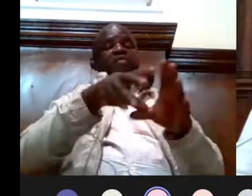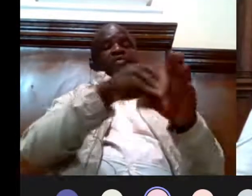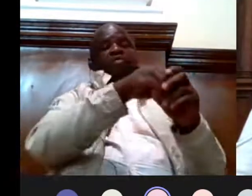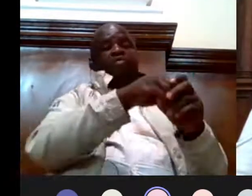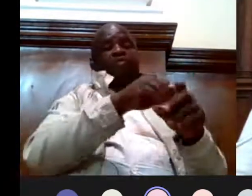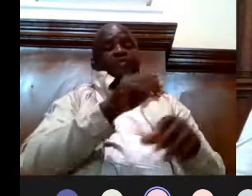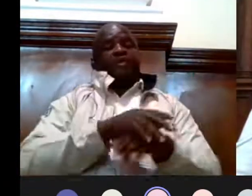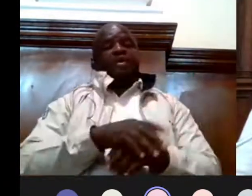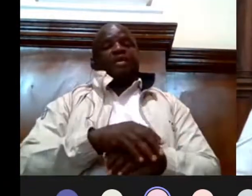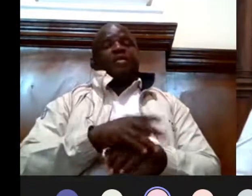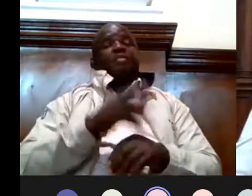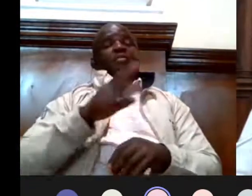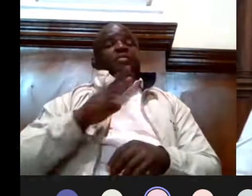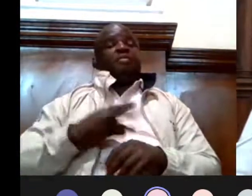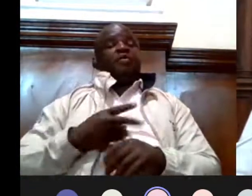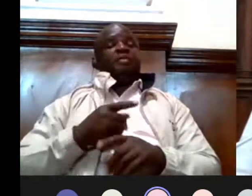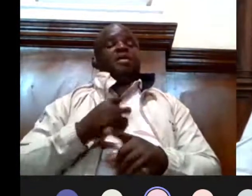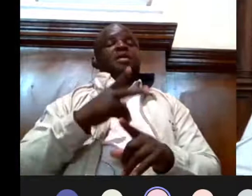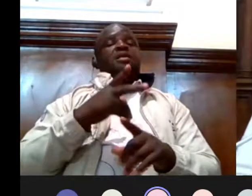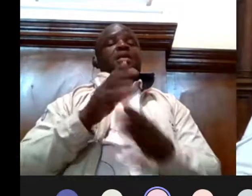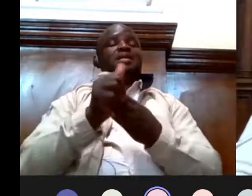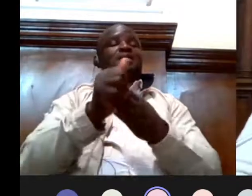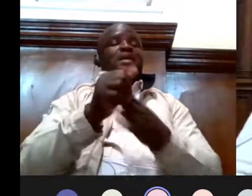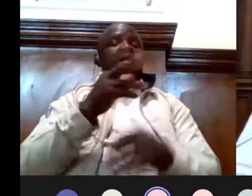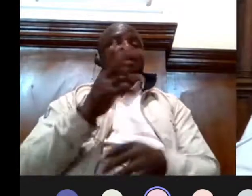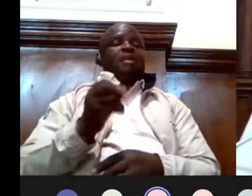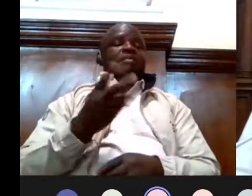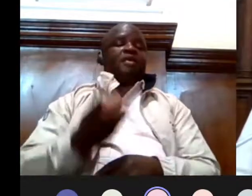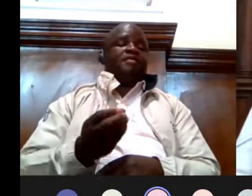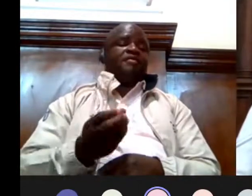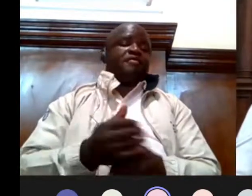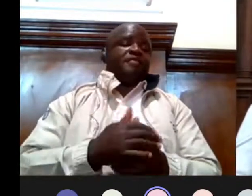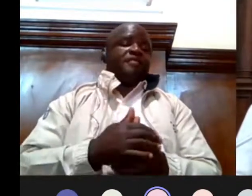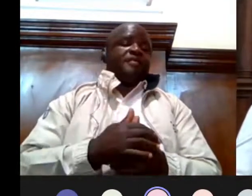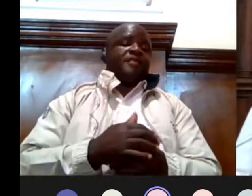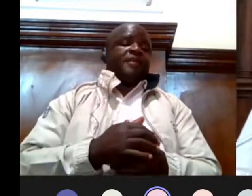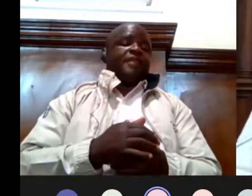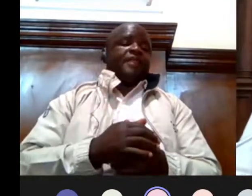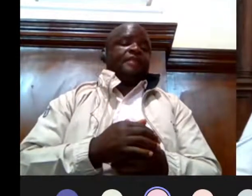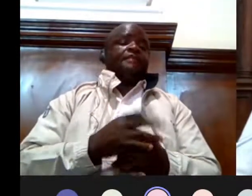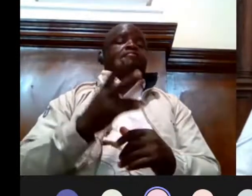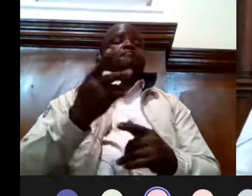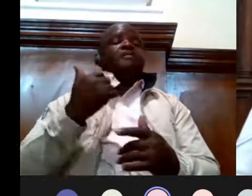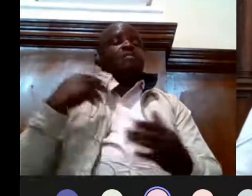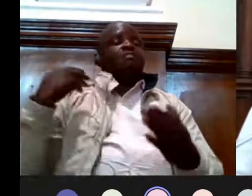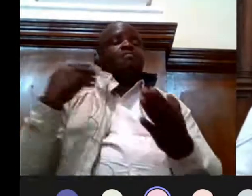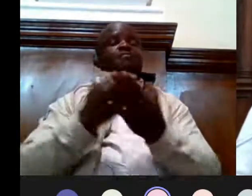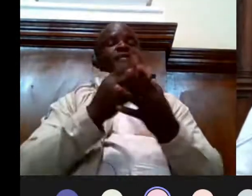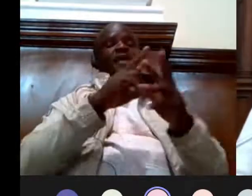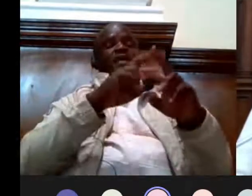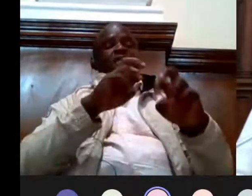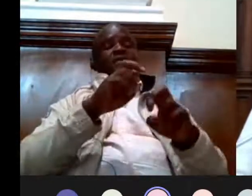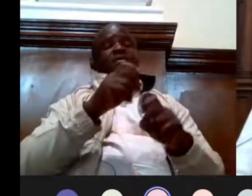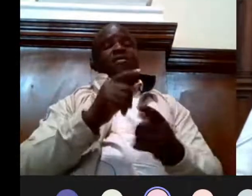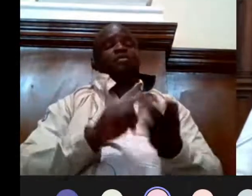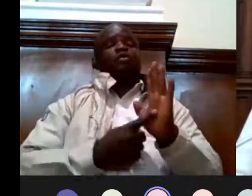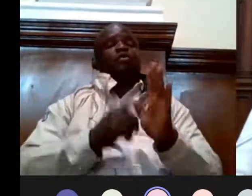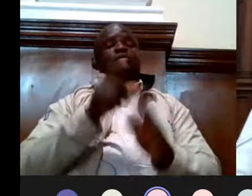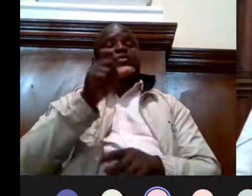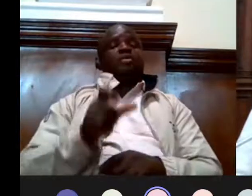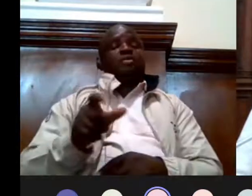as women's leader. Honorable Speaker, research confirms that Shelt Matlaike